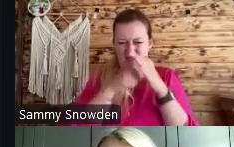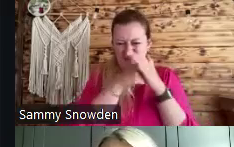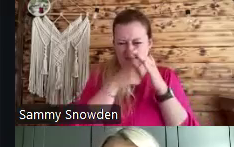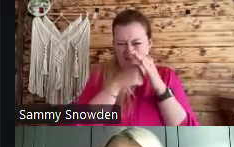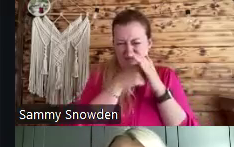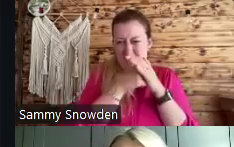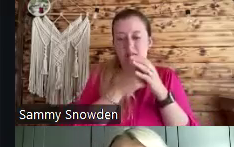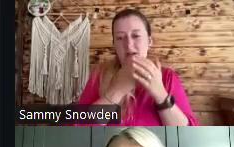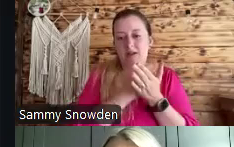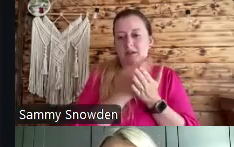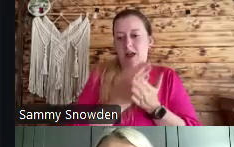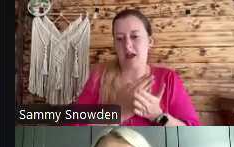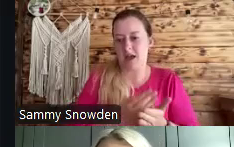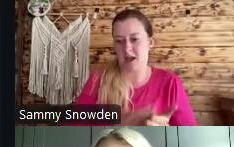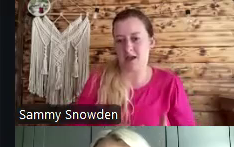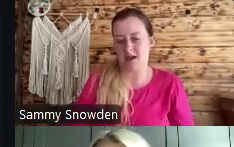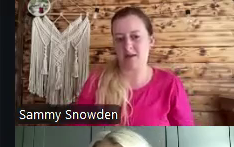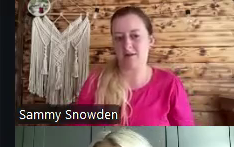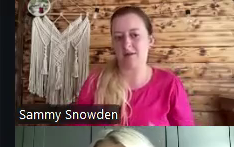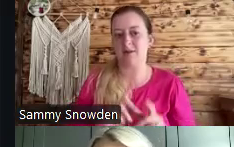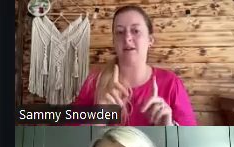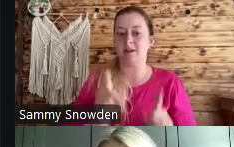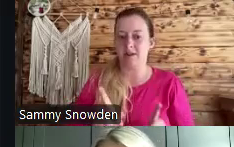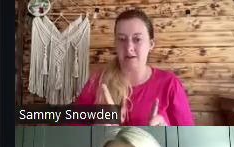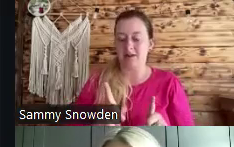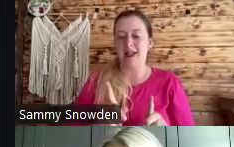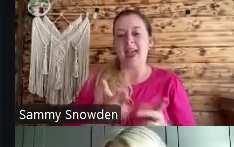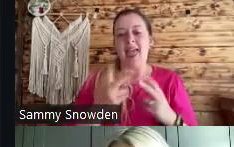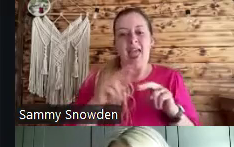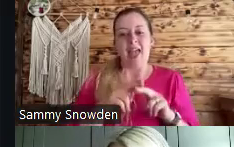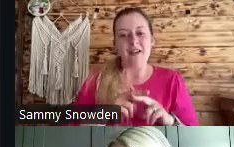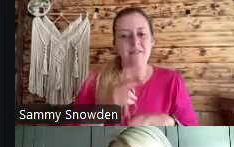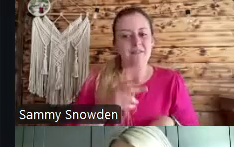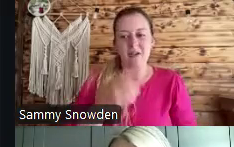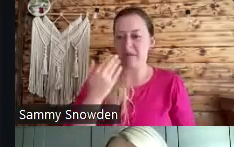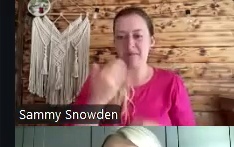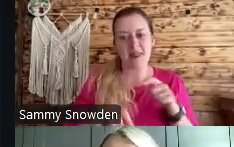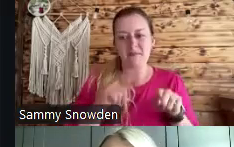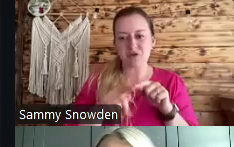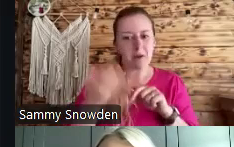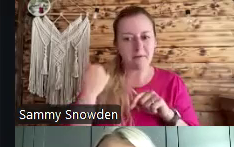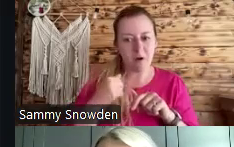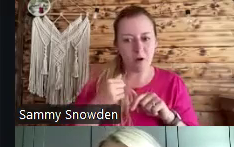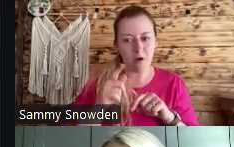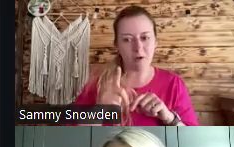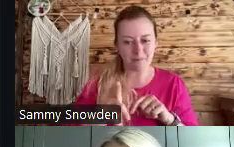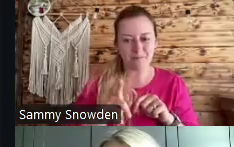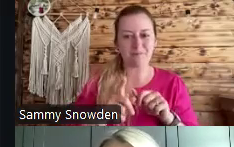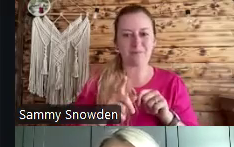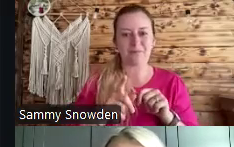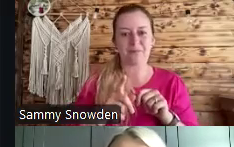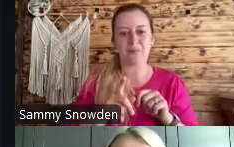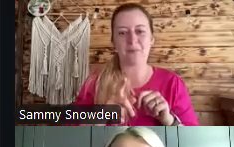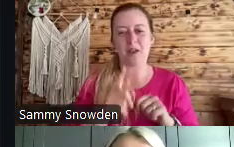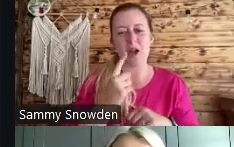only start with one and build up, because you may have some loose bowels, things are moving around, and it really helps the body to detoxify